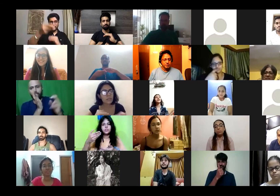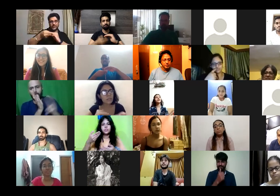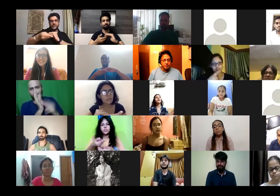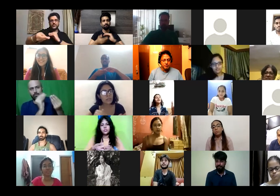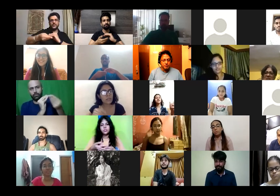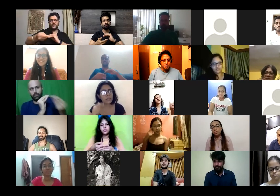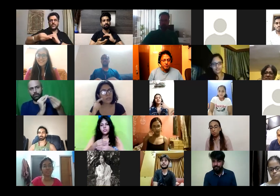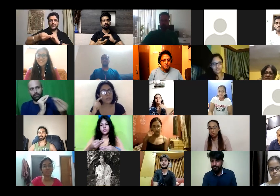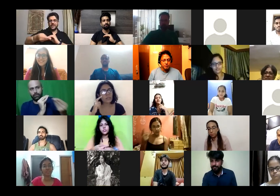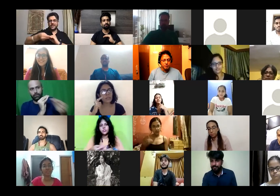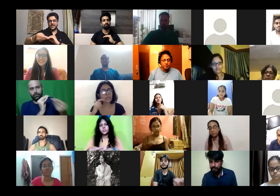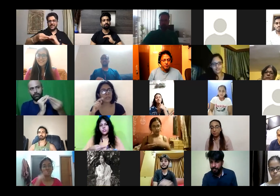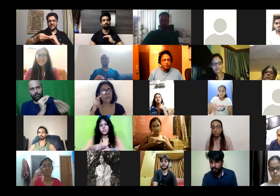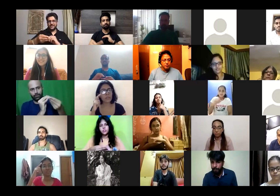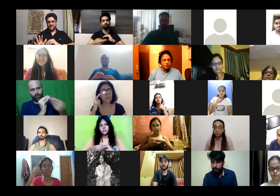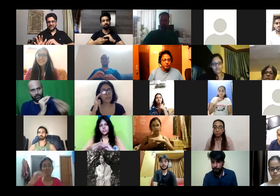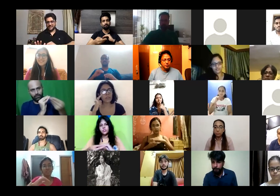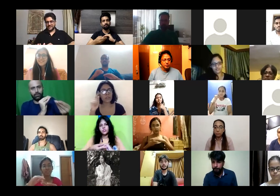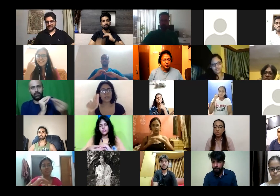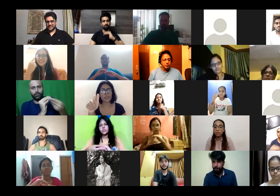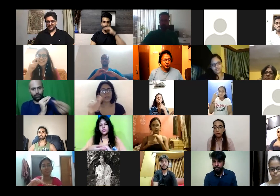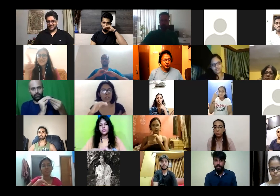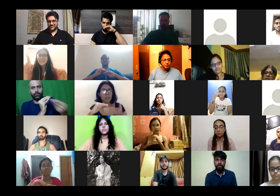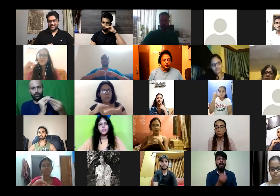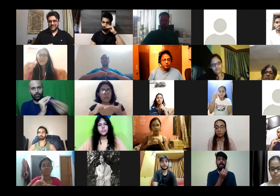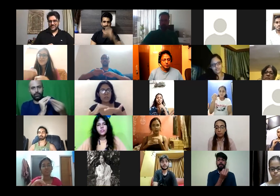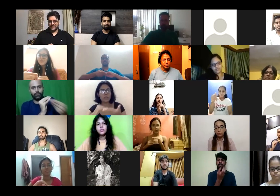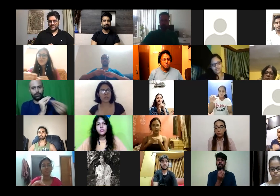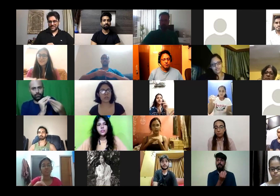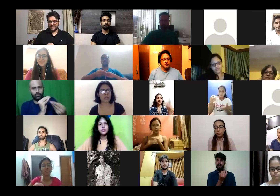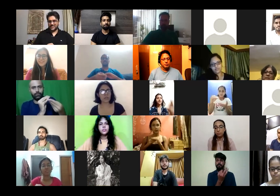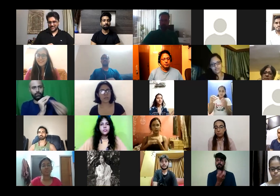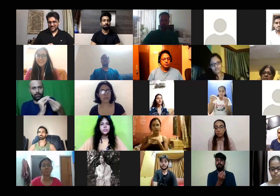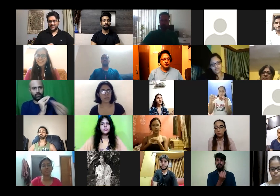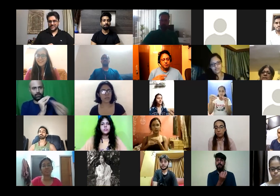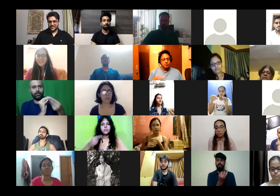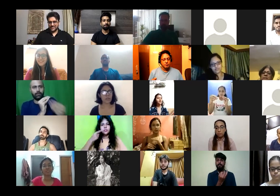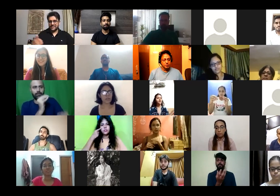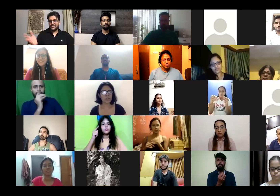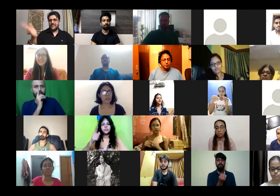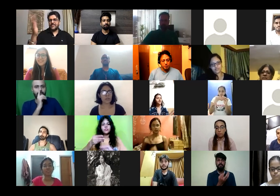you soon. Soon.